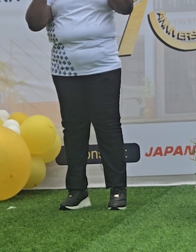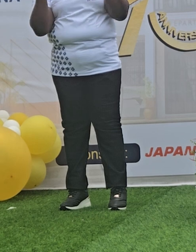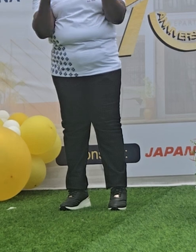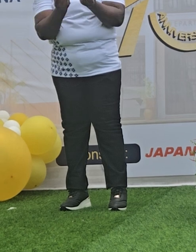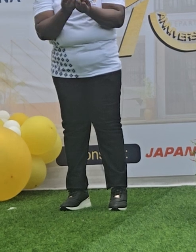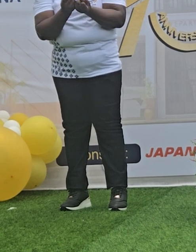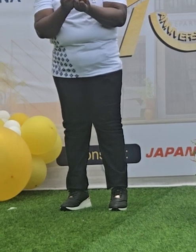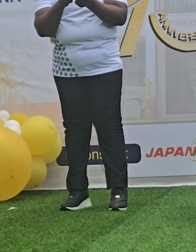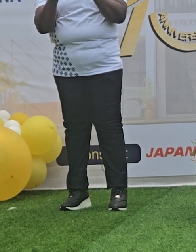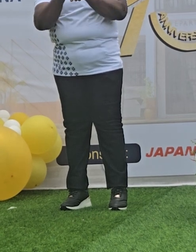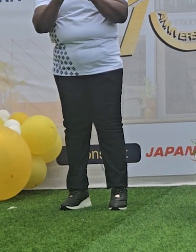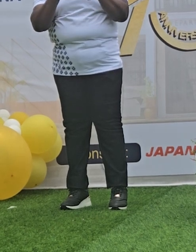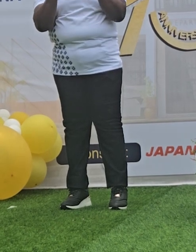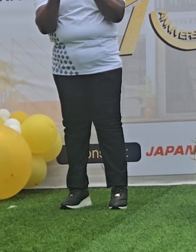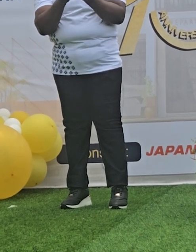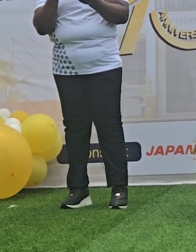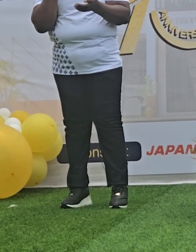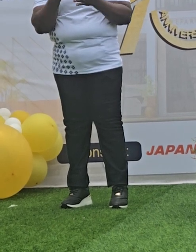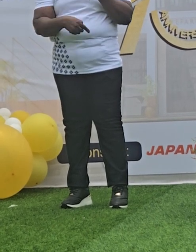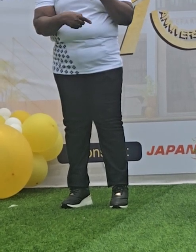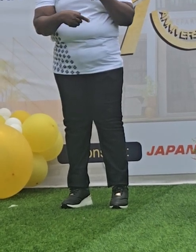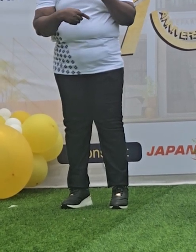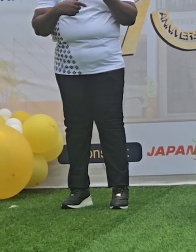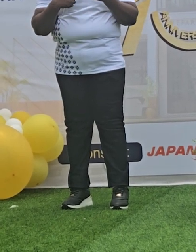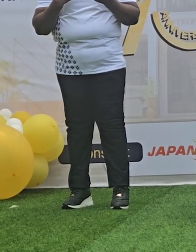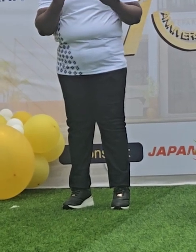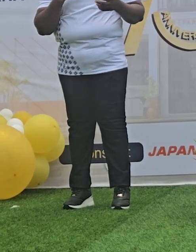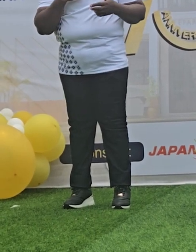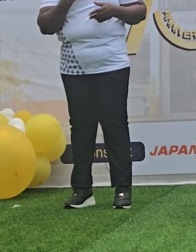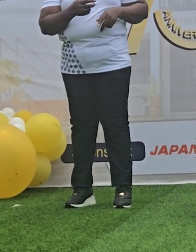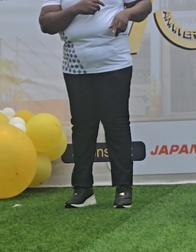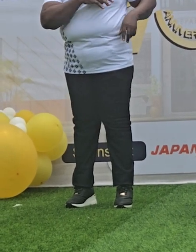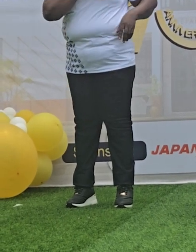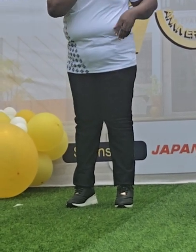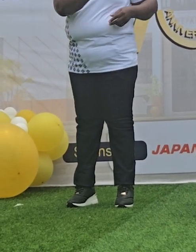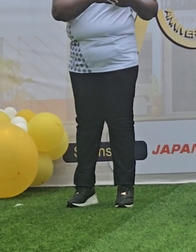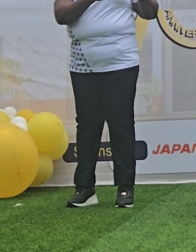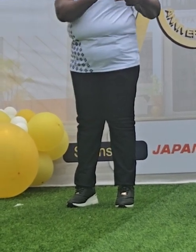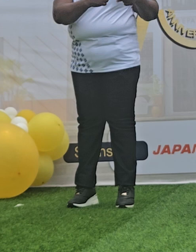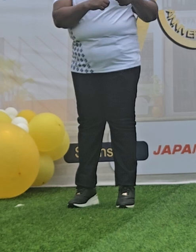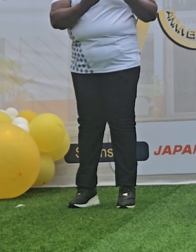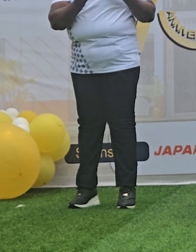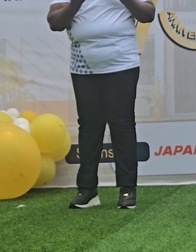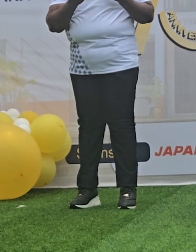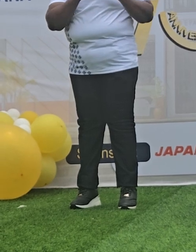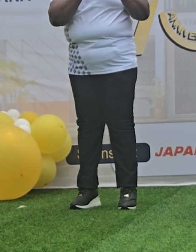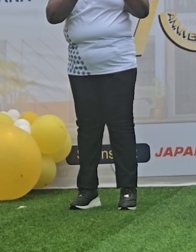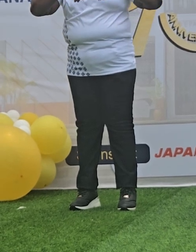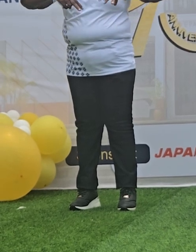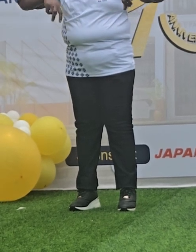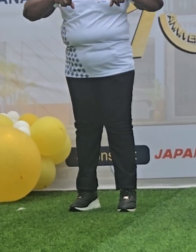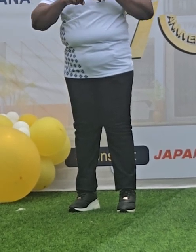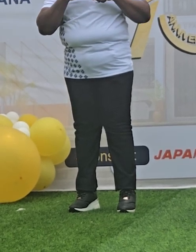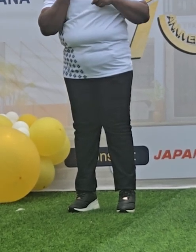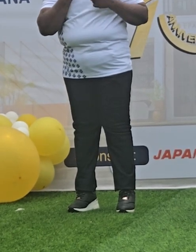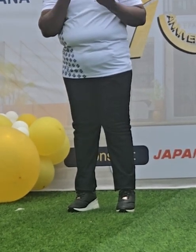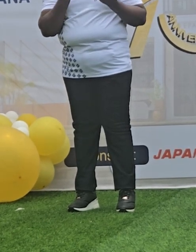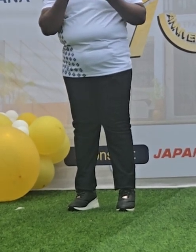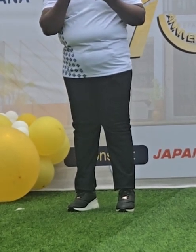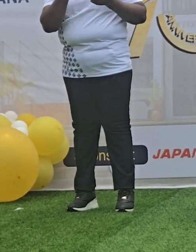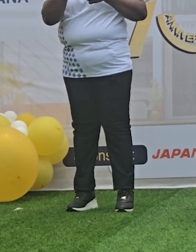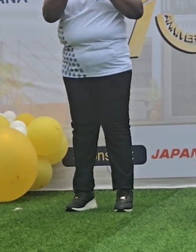had generous external funding for research into demography and population studies.